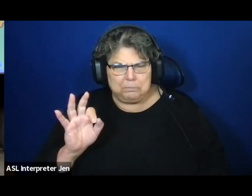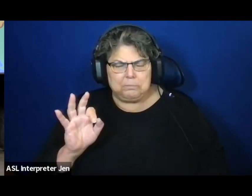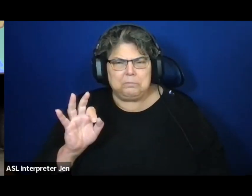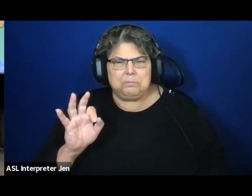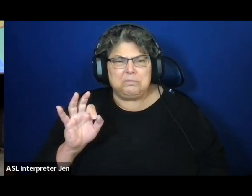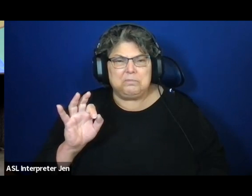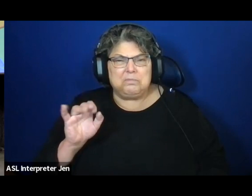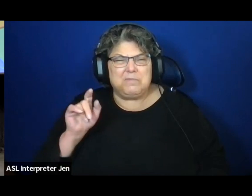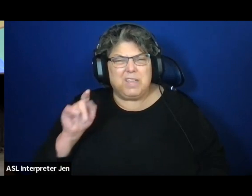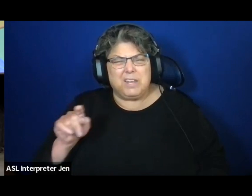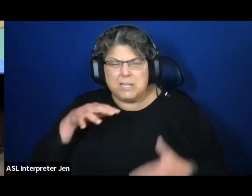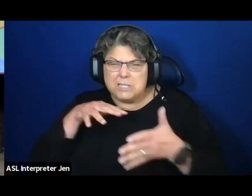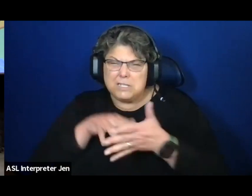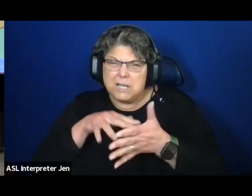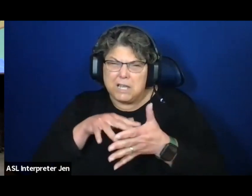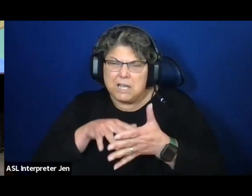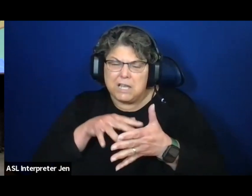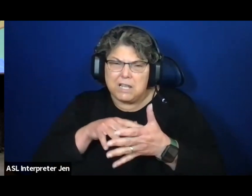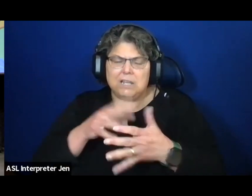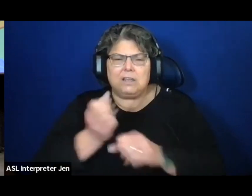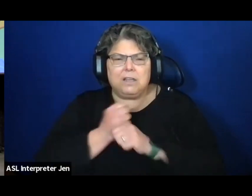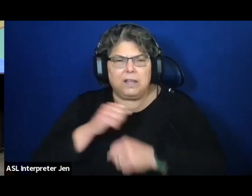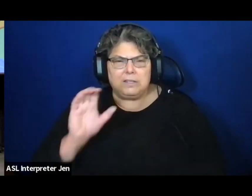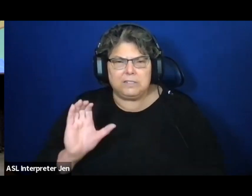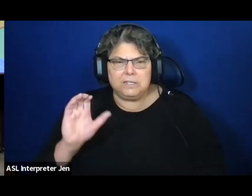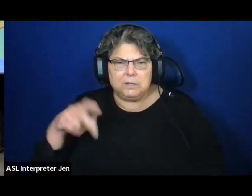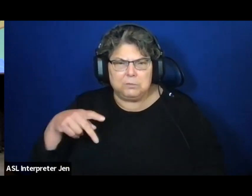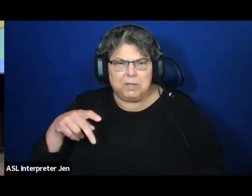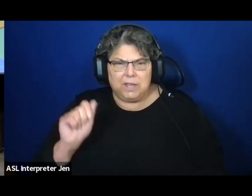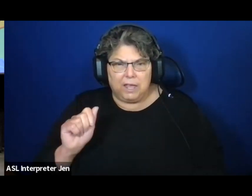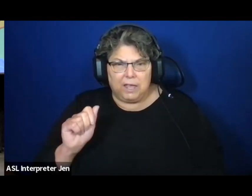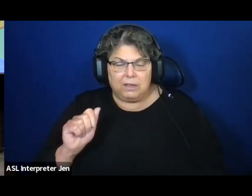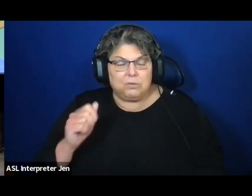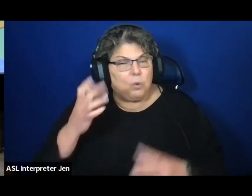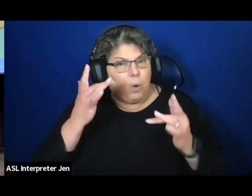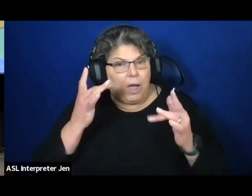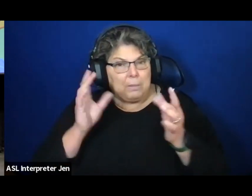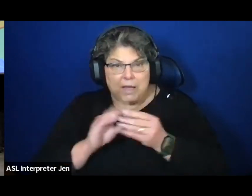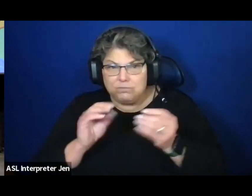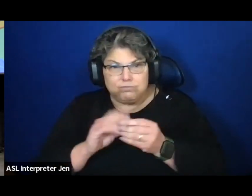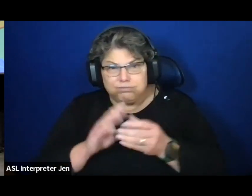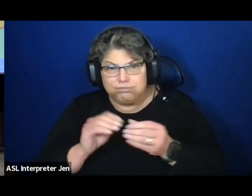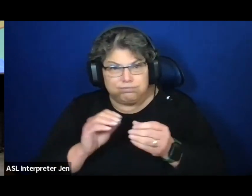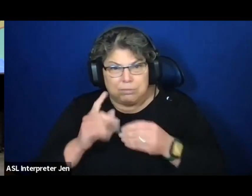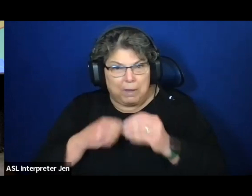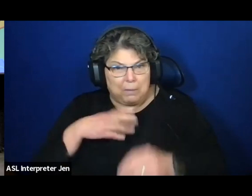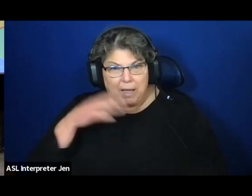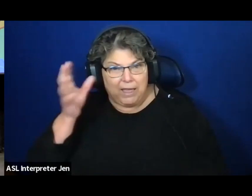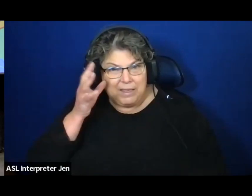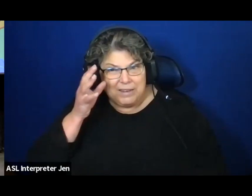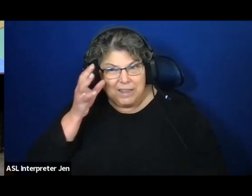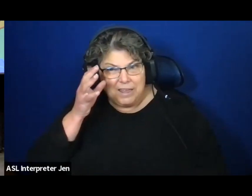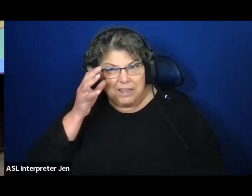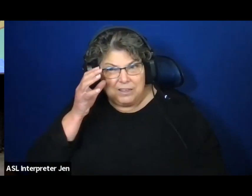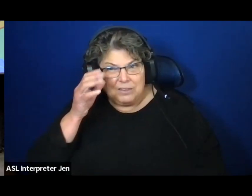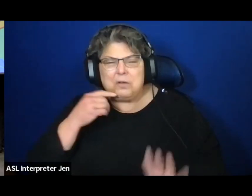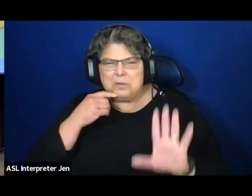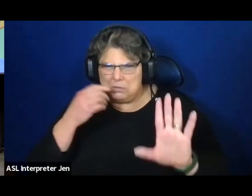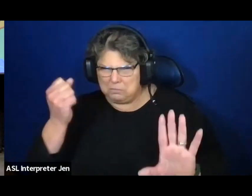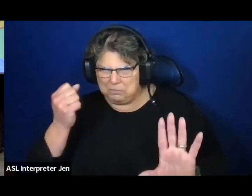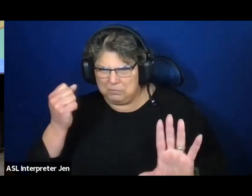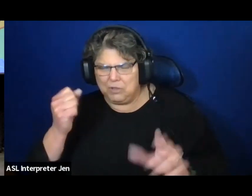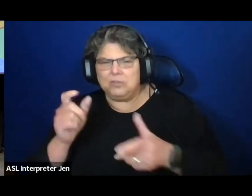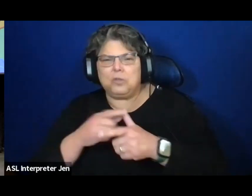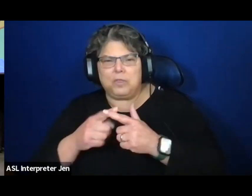this guy studied, got a CPA. I'm telling you this story because I'm gonna have the pin right here, okay? He went